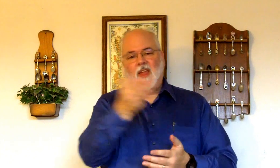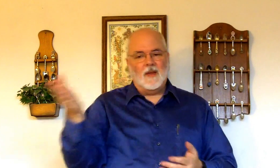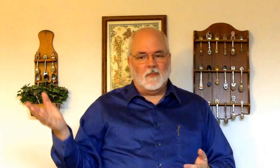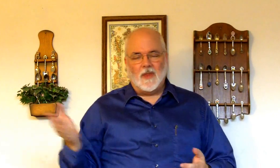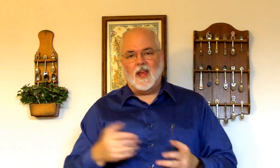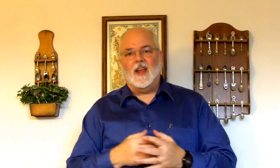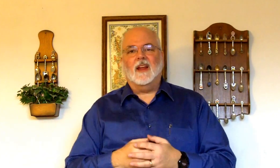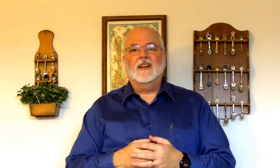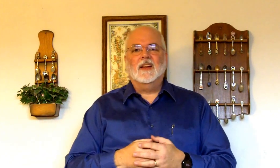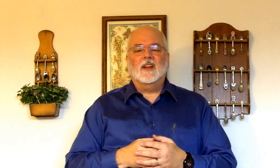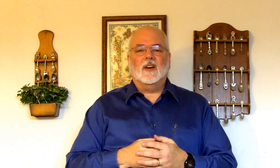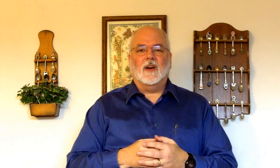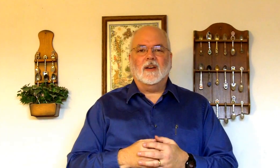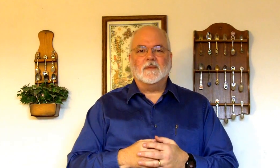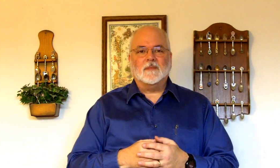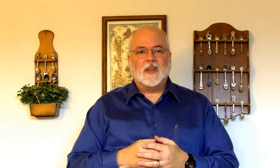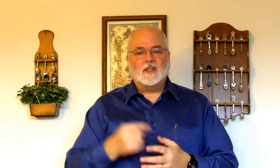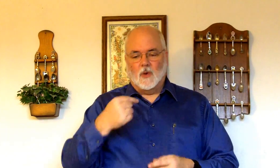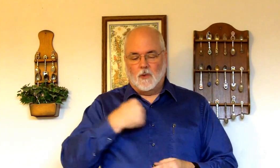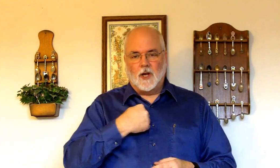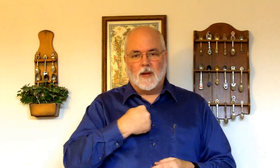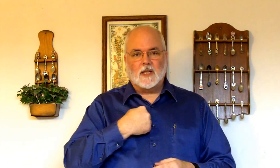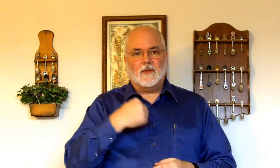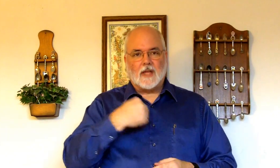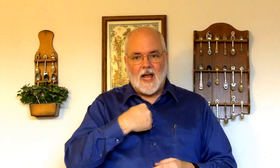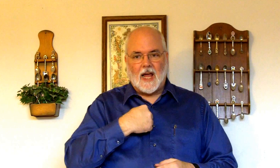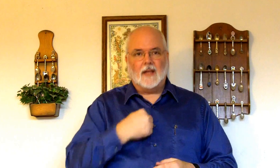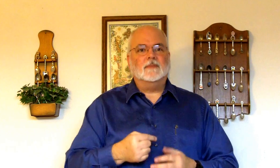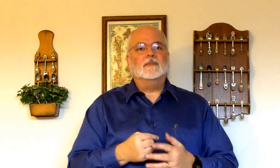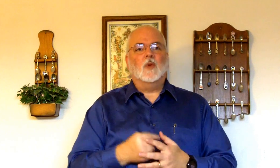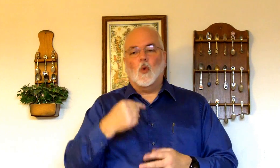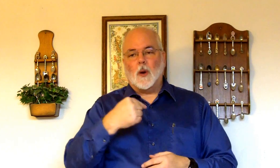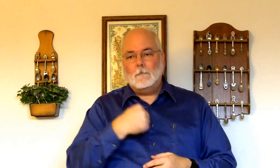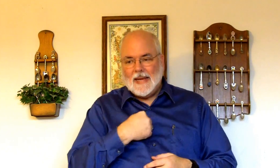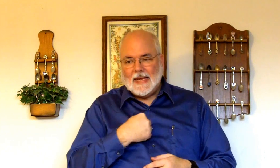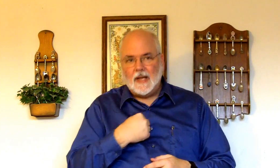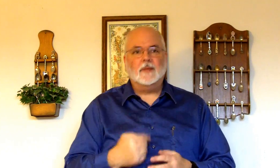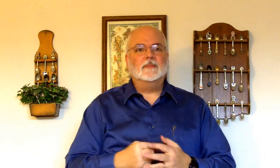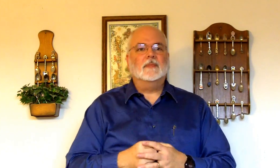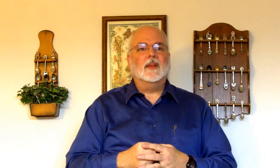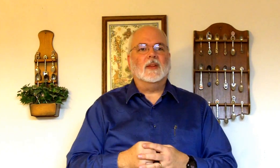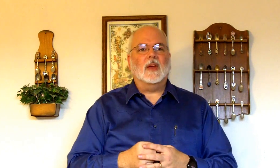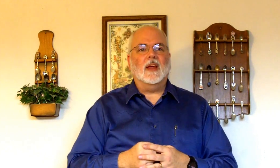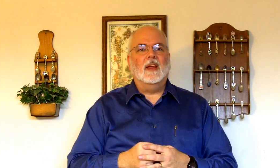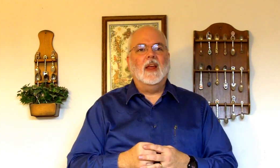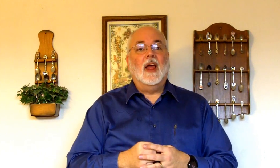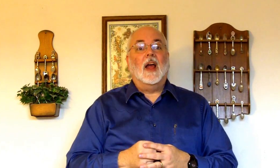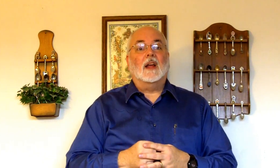Them. They. All right? So pointing to myself is I or me. Okay?